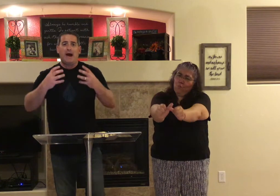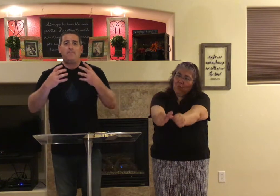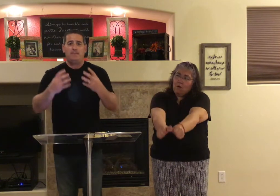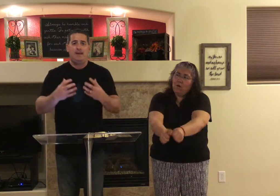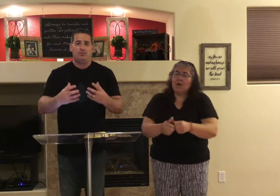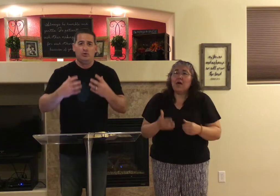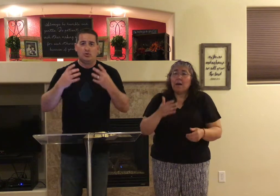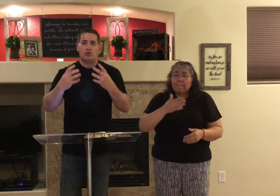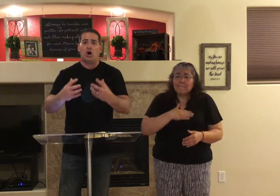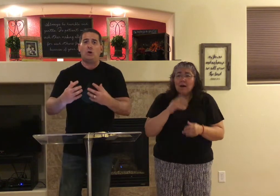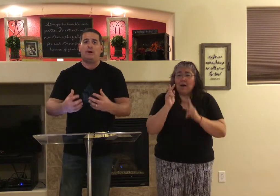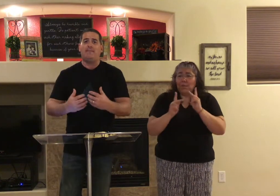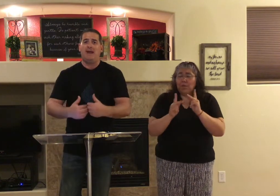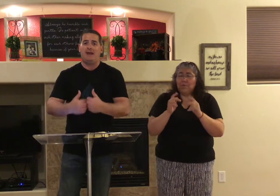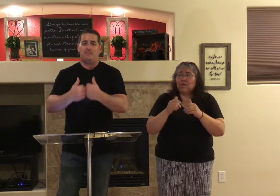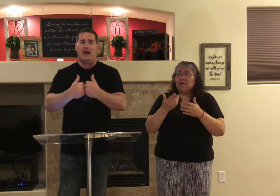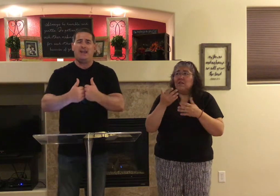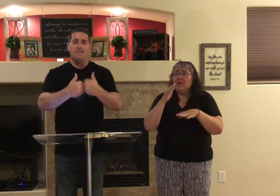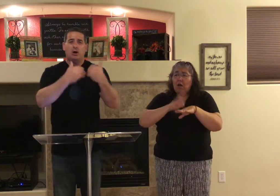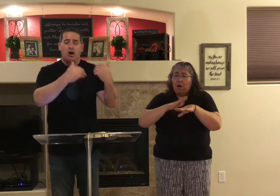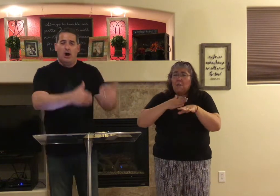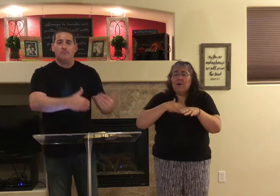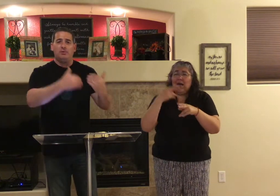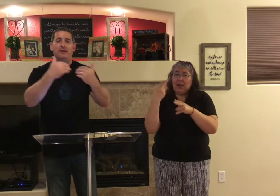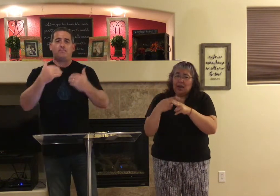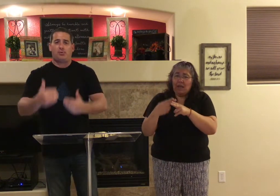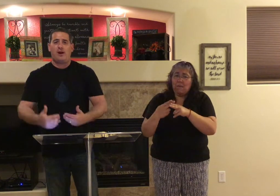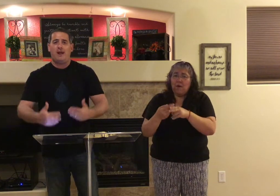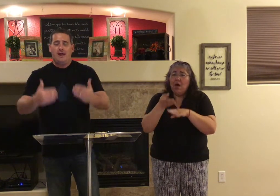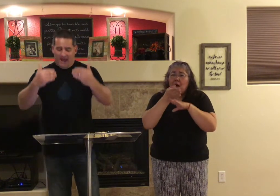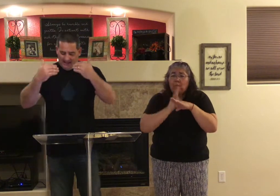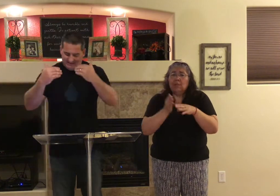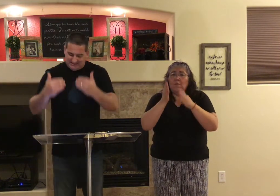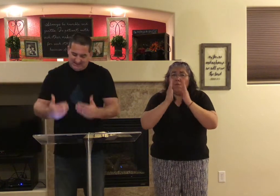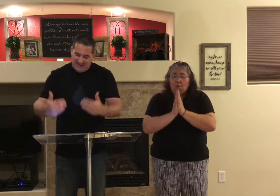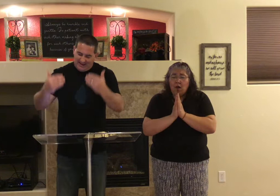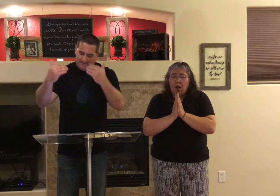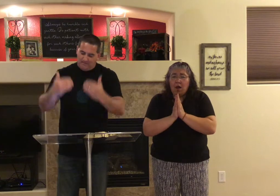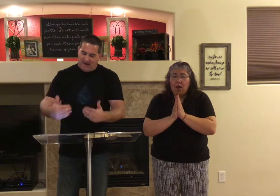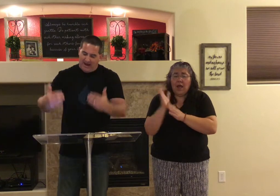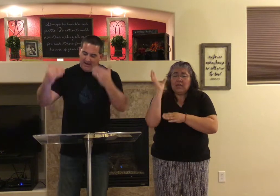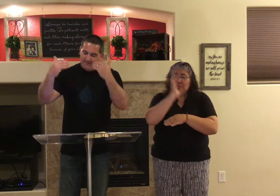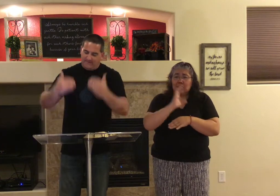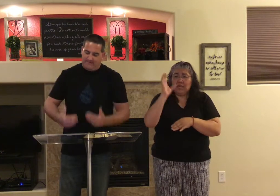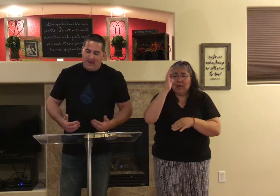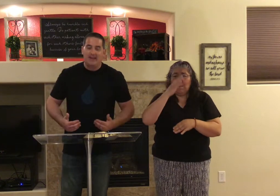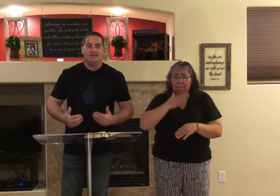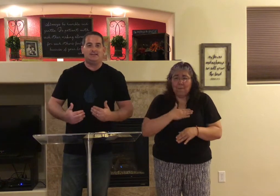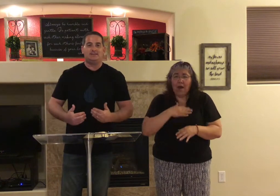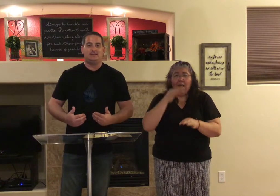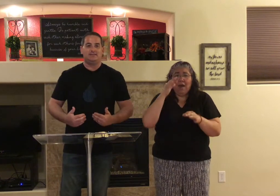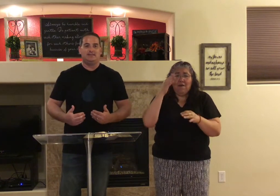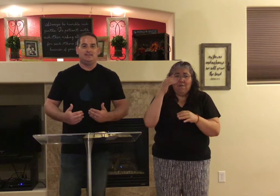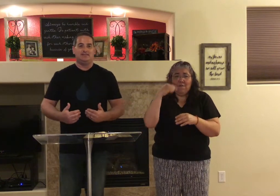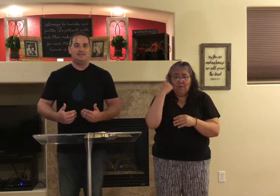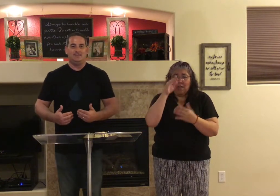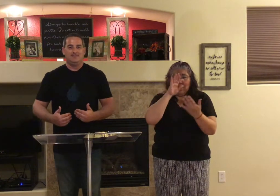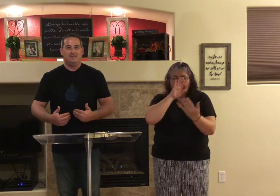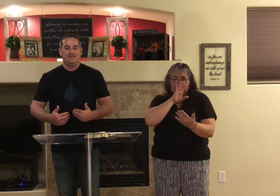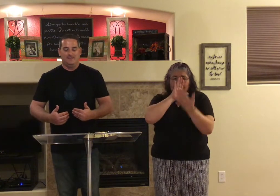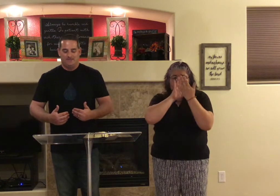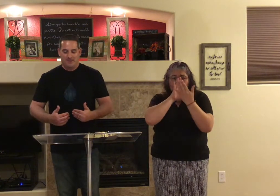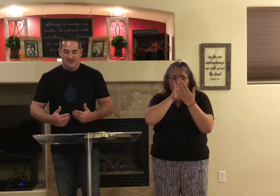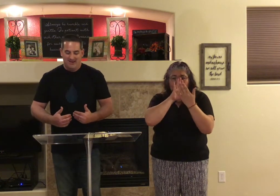When my people who are called by my name humbly pray and seek my face.